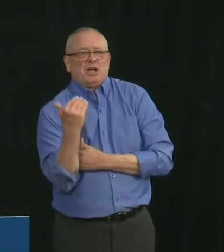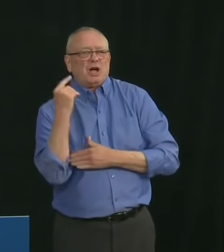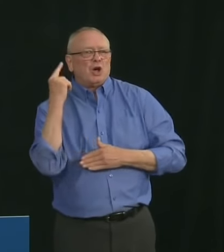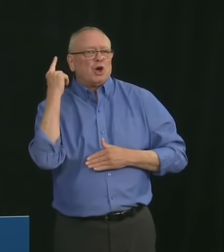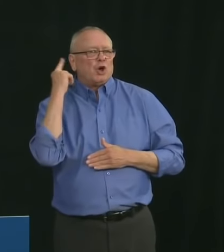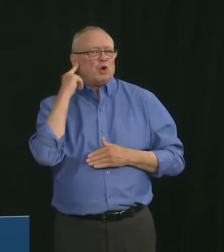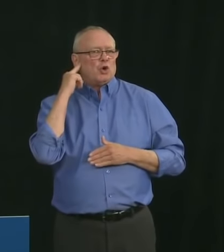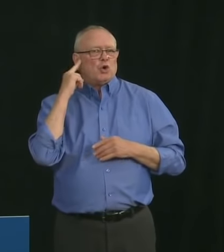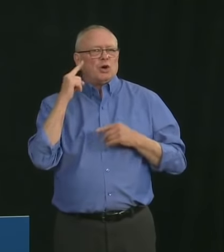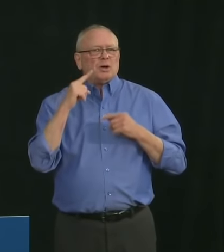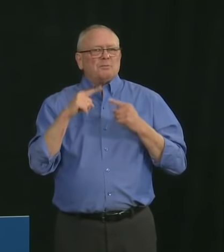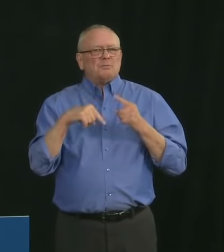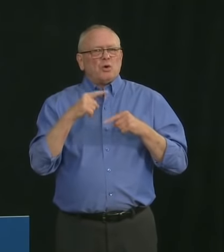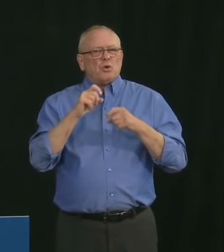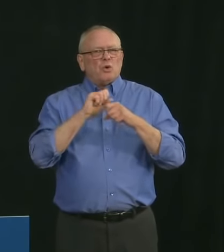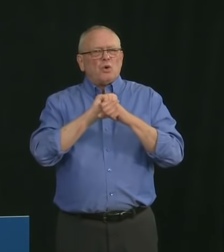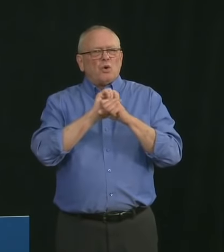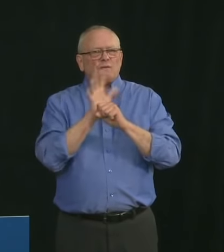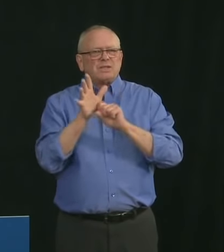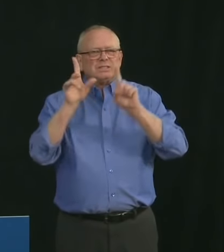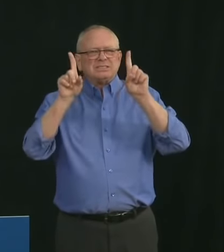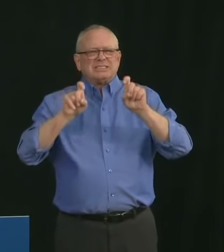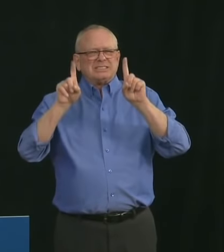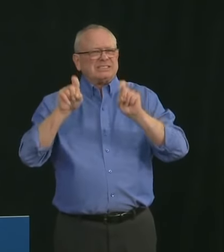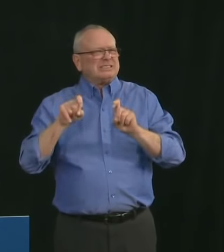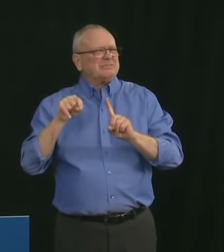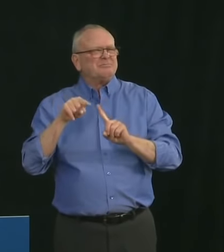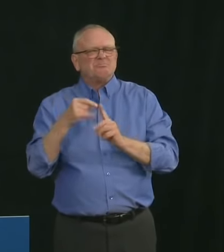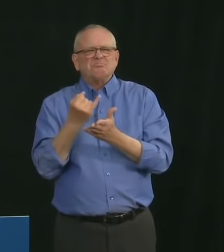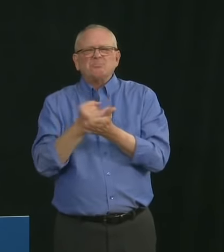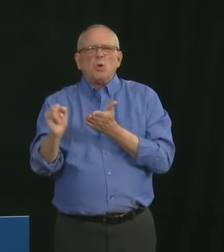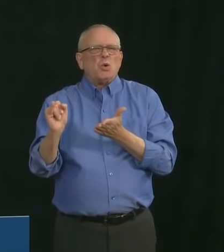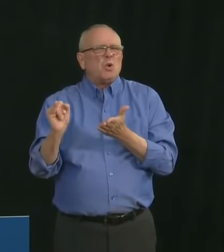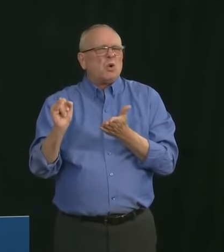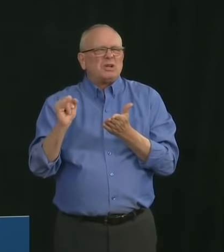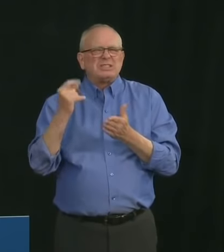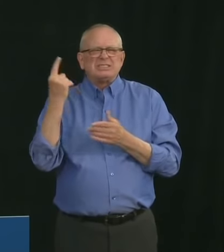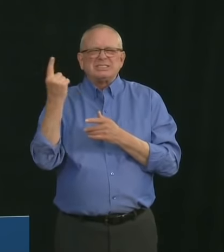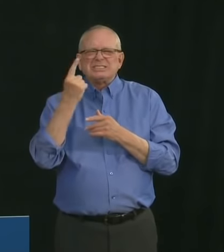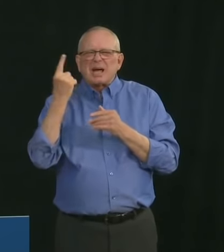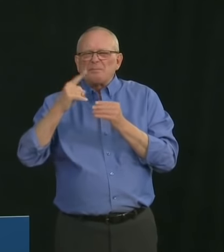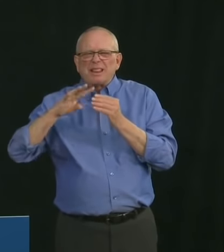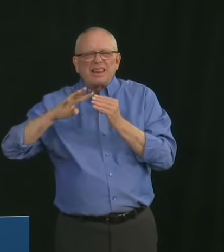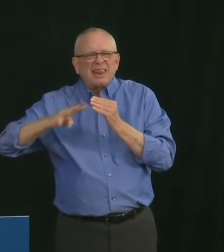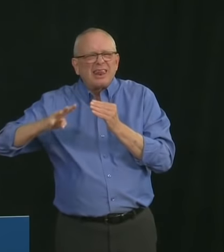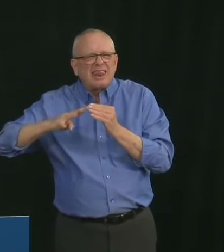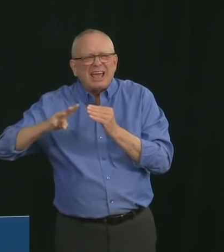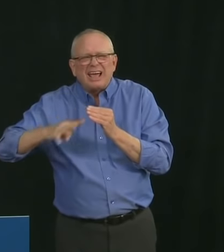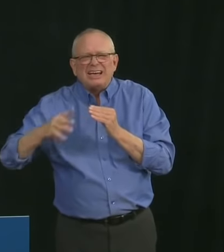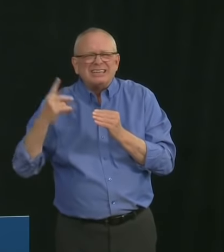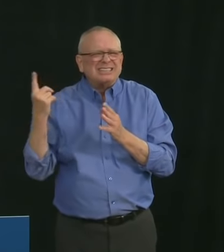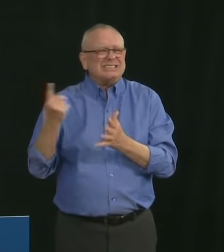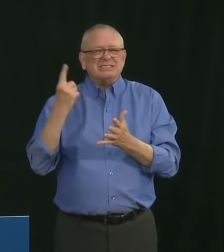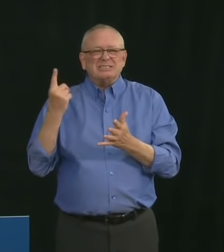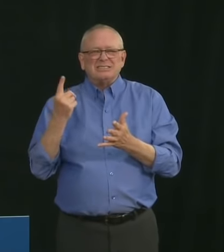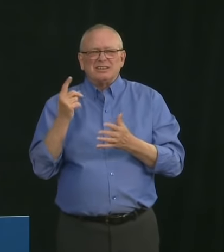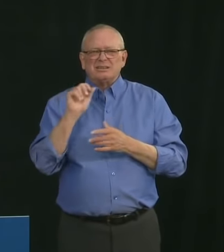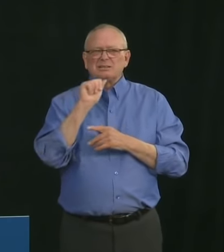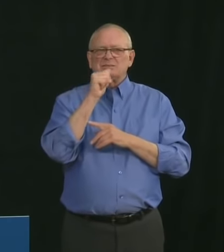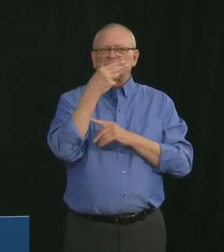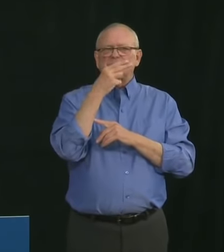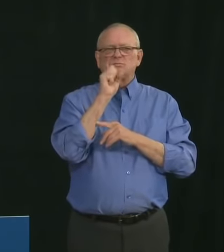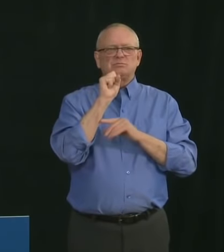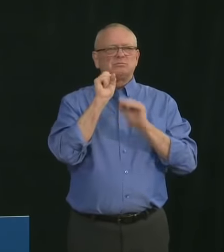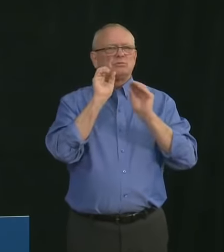but we didn't learn about it from you or AHS. It came from one of the people who had to be retested. So I'm